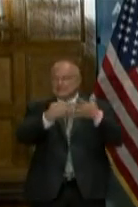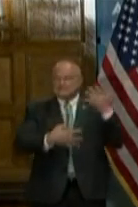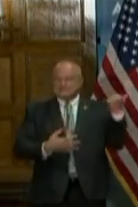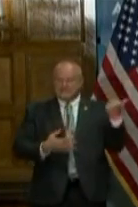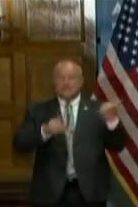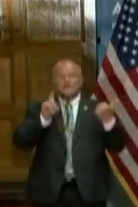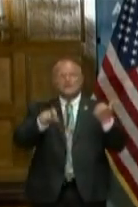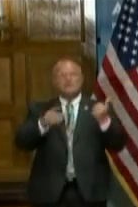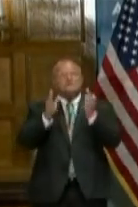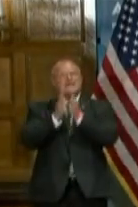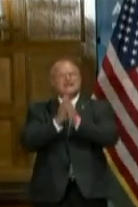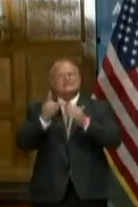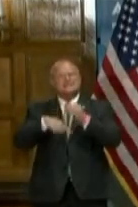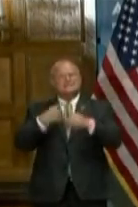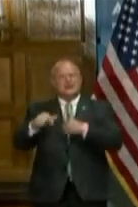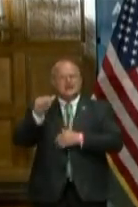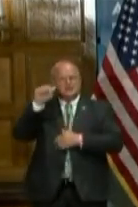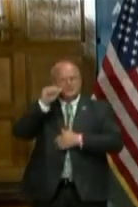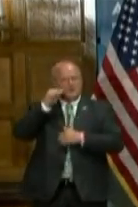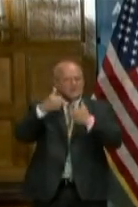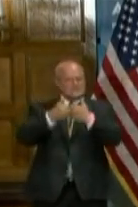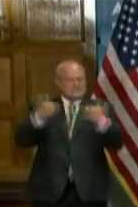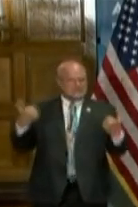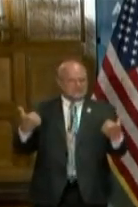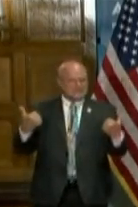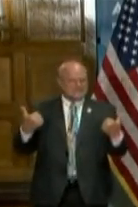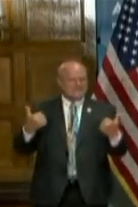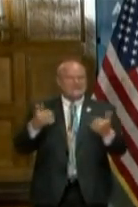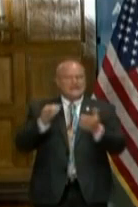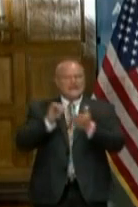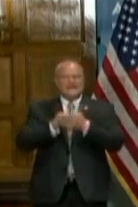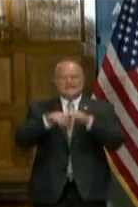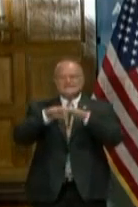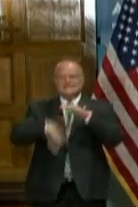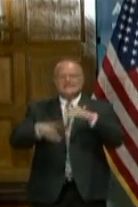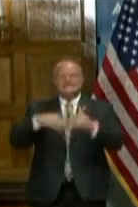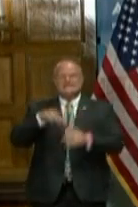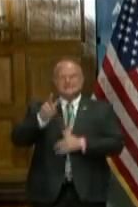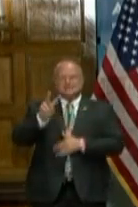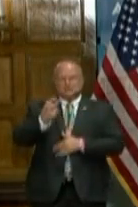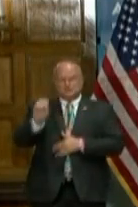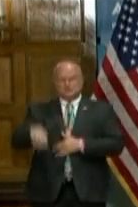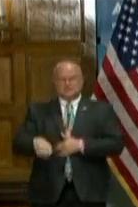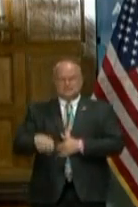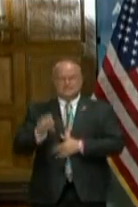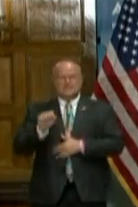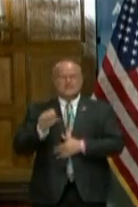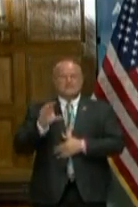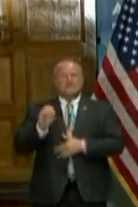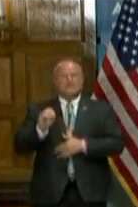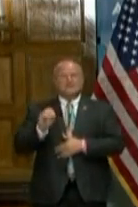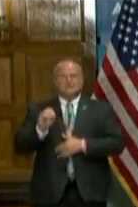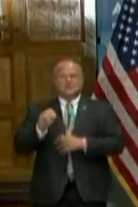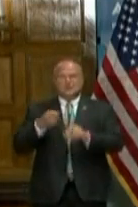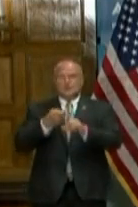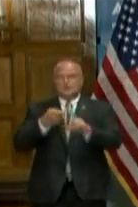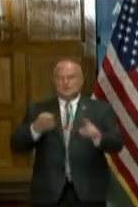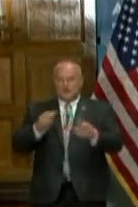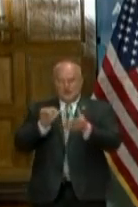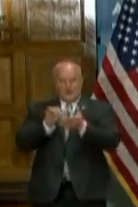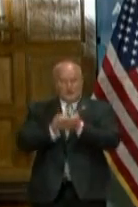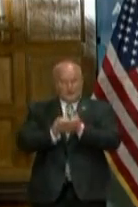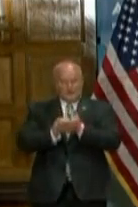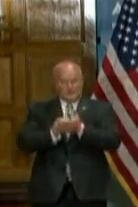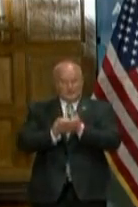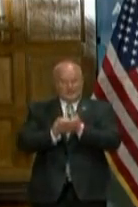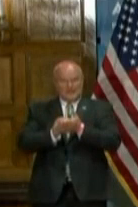here, the question is asked about bars separately, and that's less than 2%. And so from